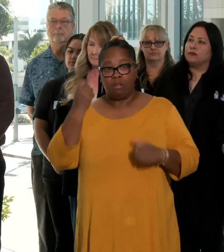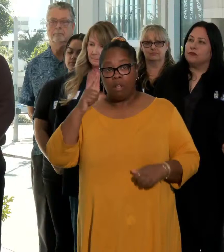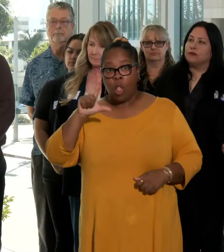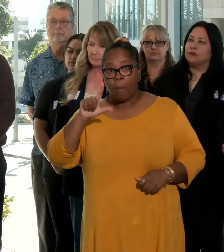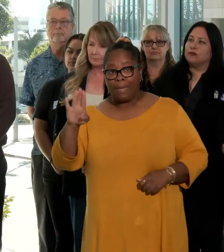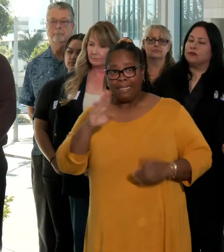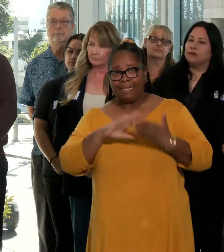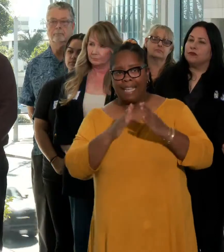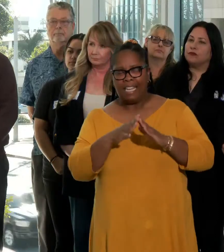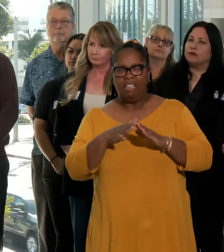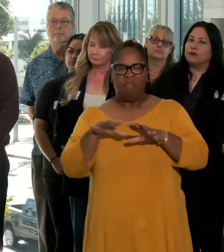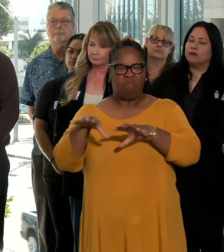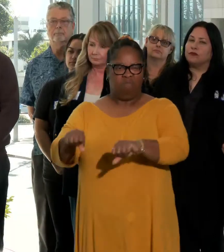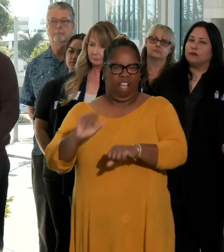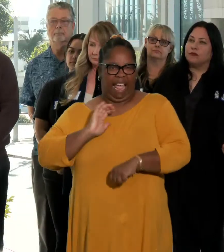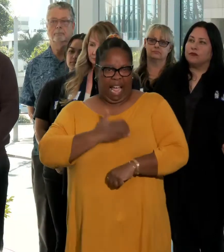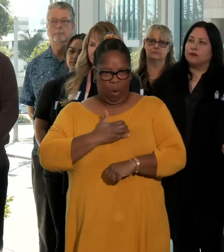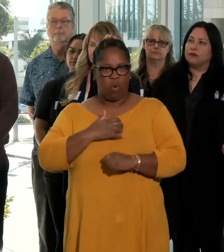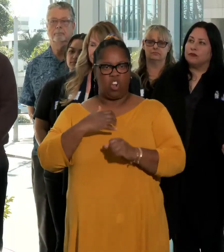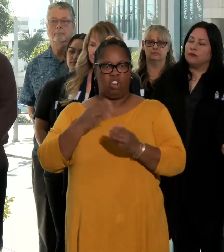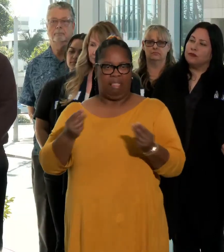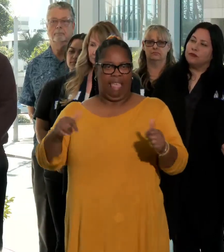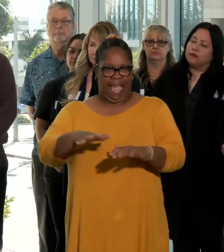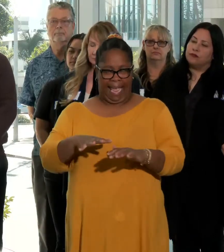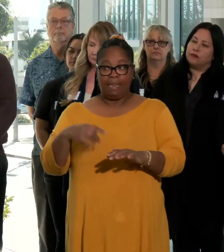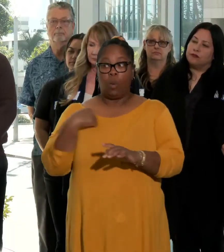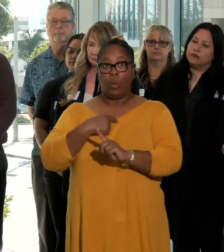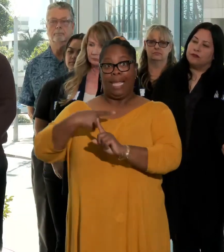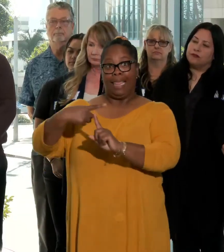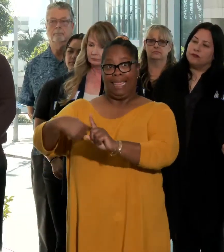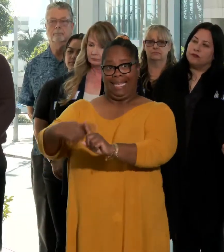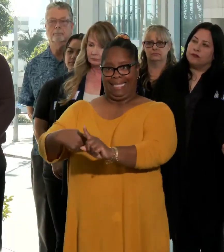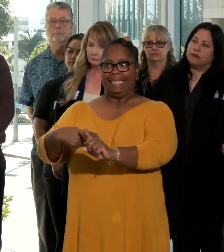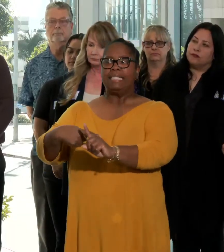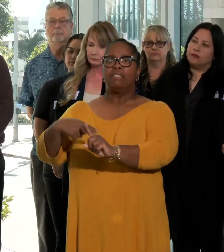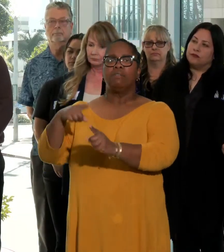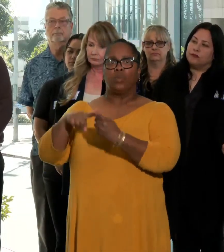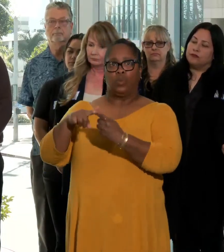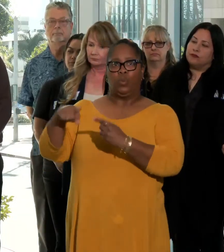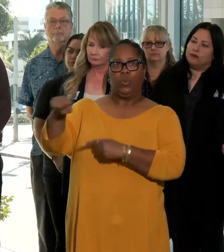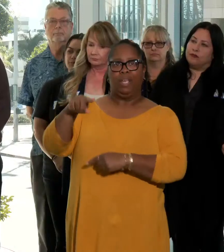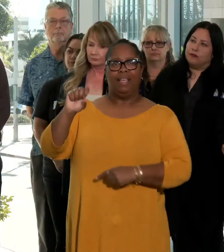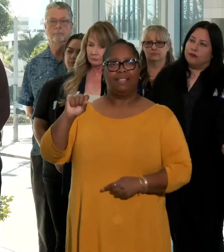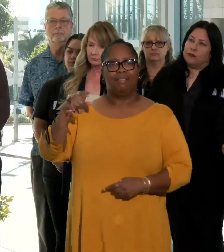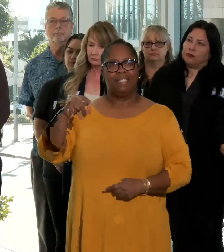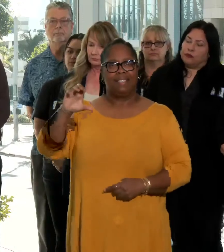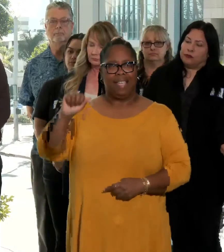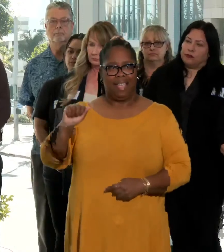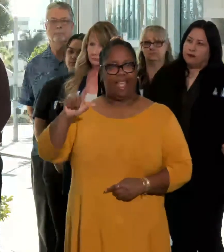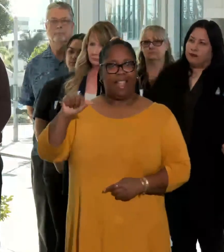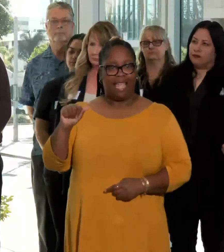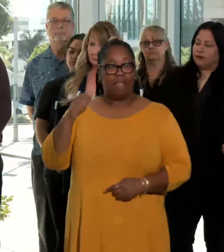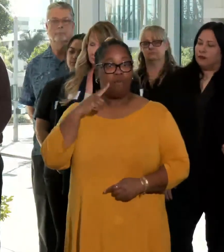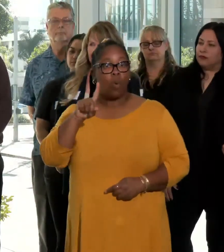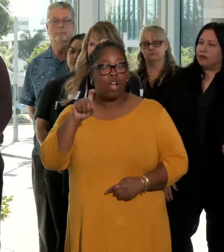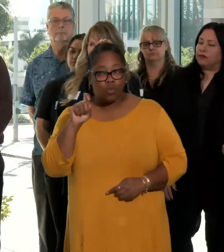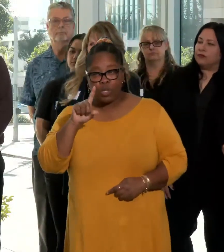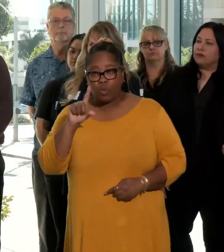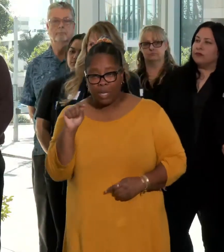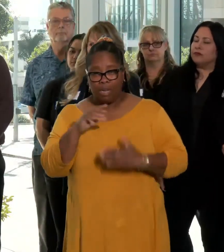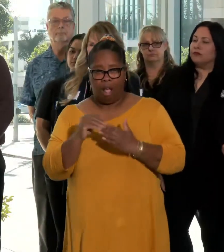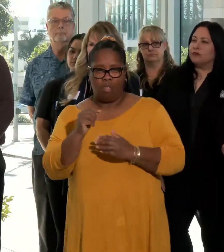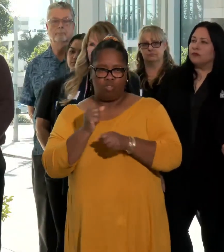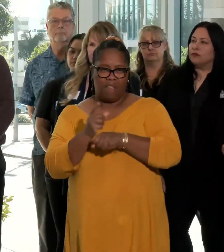the campus is located, and then we leased that land to SPCA-LA for $120 a year in exchange for